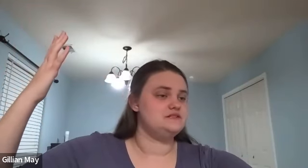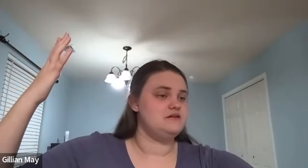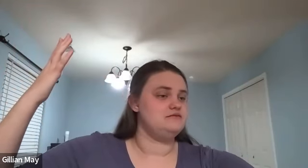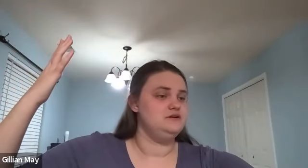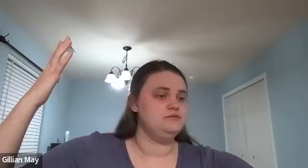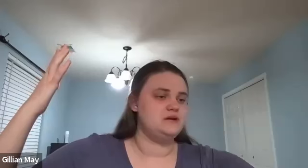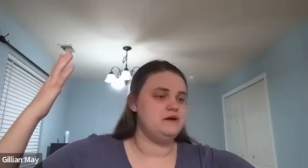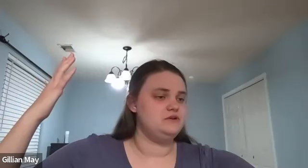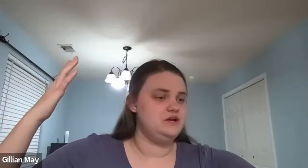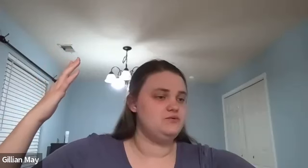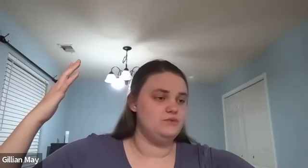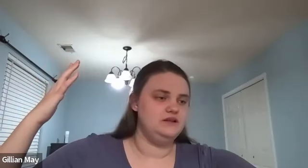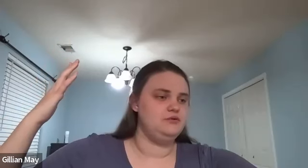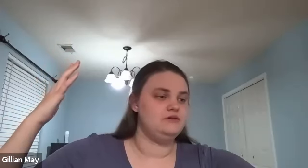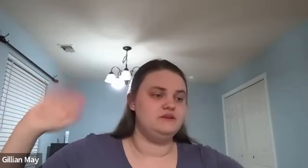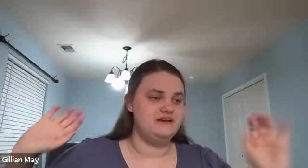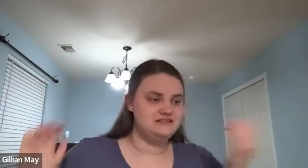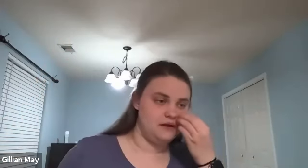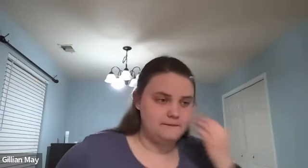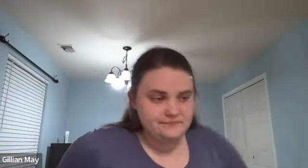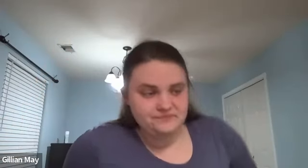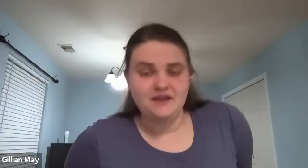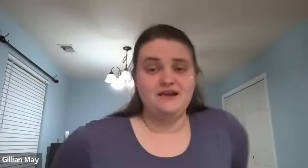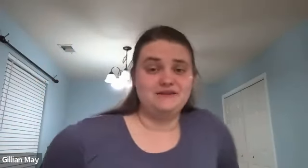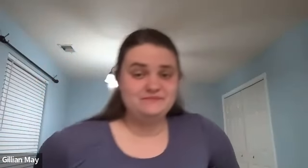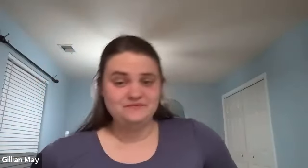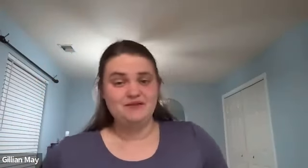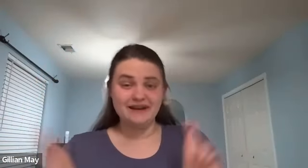stuff, which I bet would get really boring really fast. Okay, all right, ready?